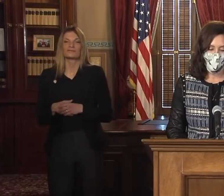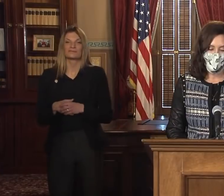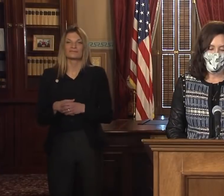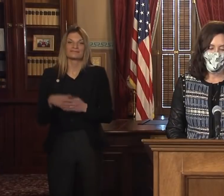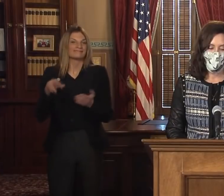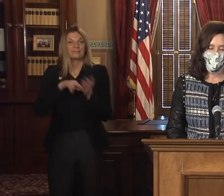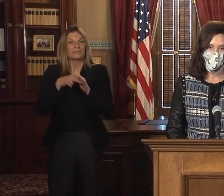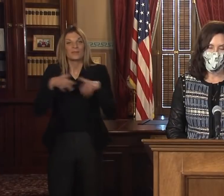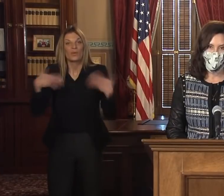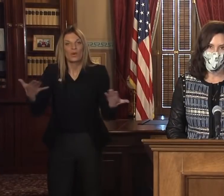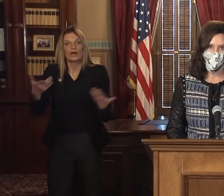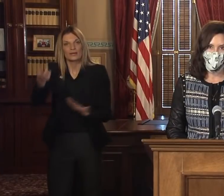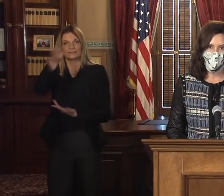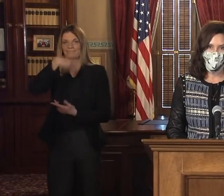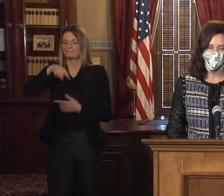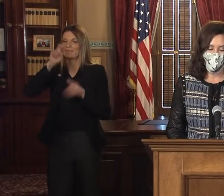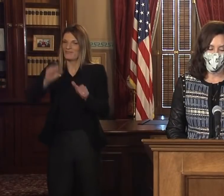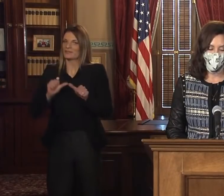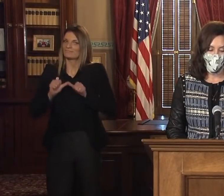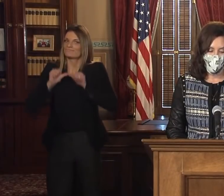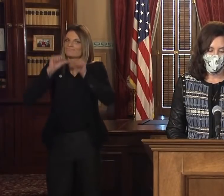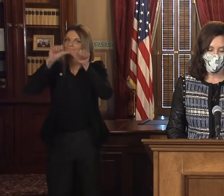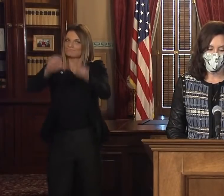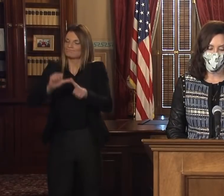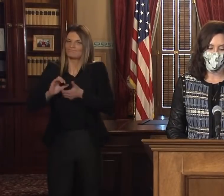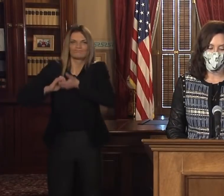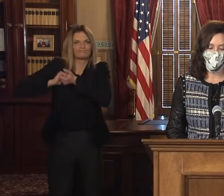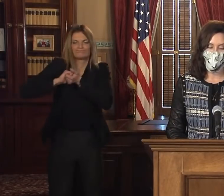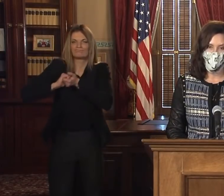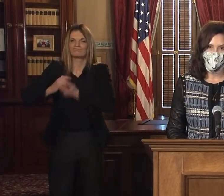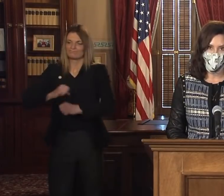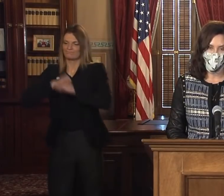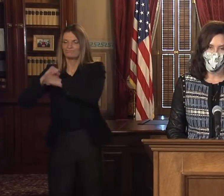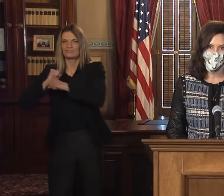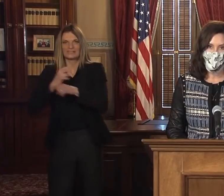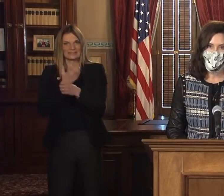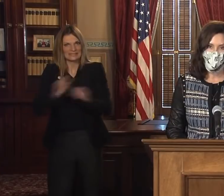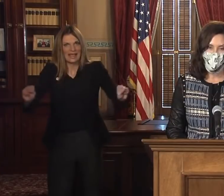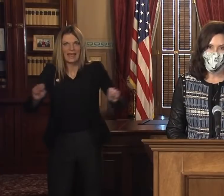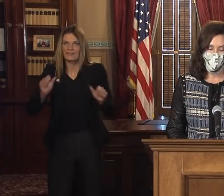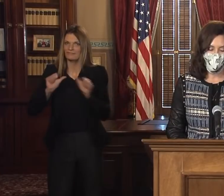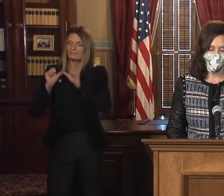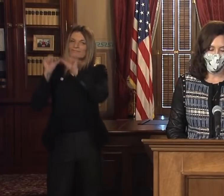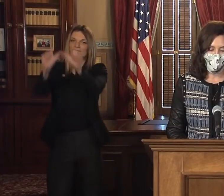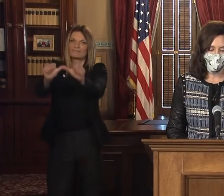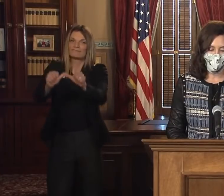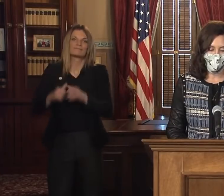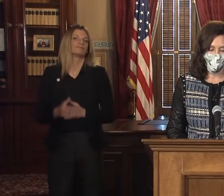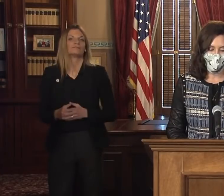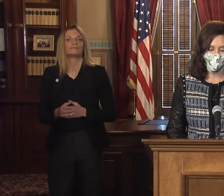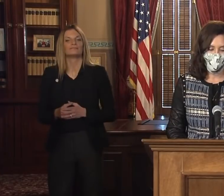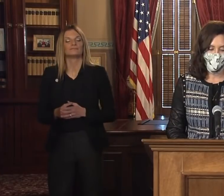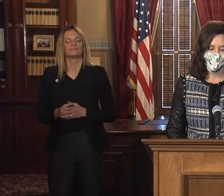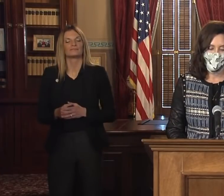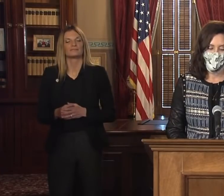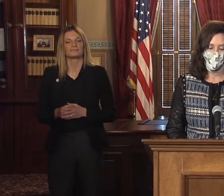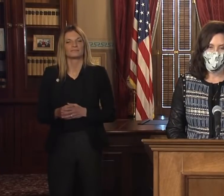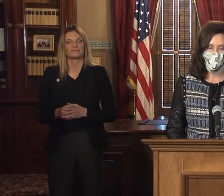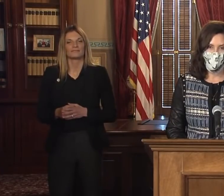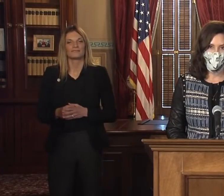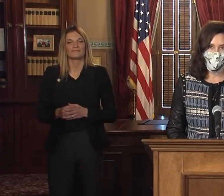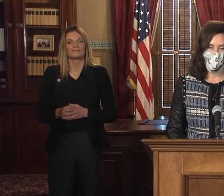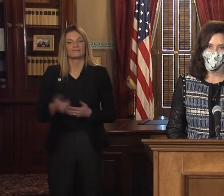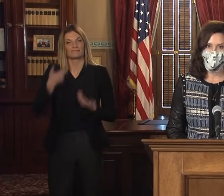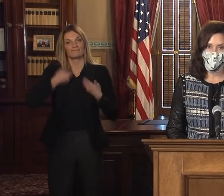sport, one that requires leaders from both sides of the aisle to work together to keep Michiganders safe.